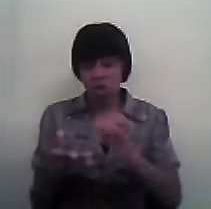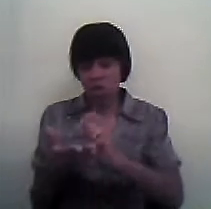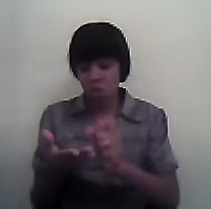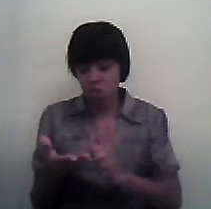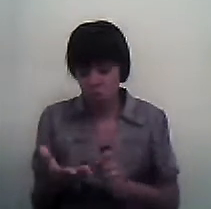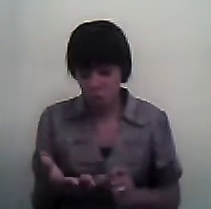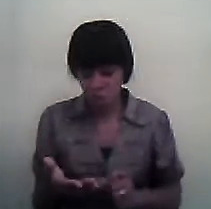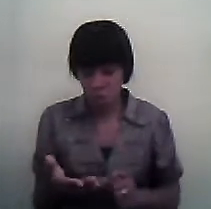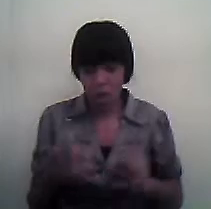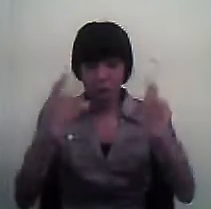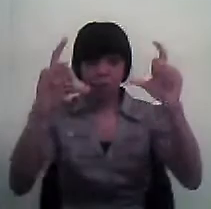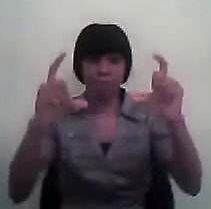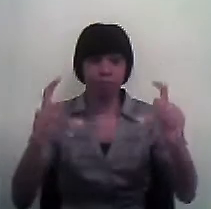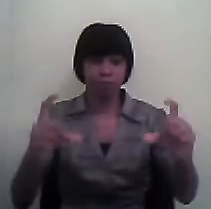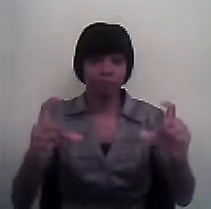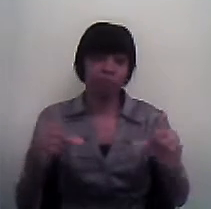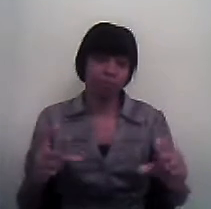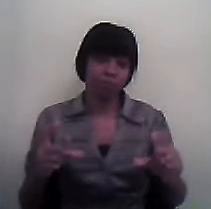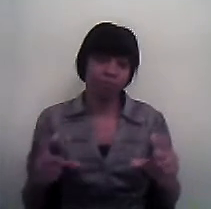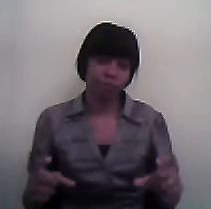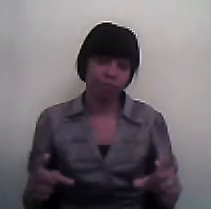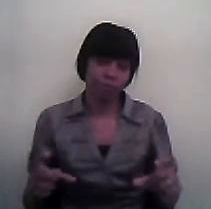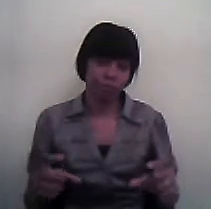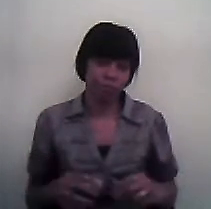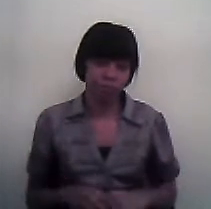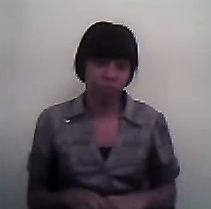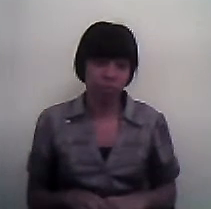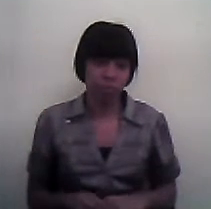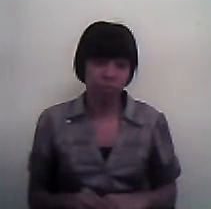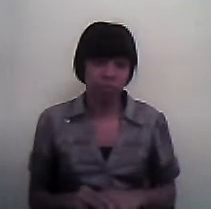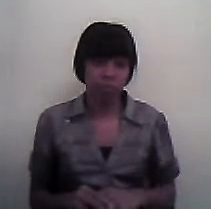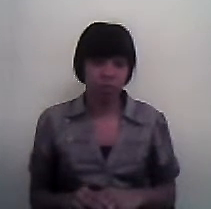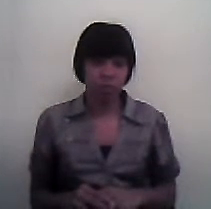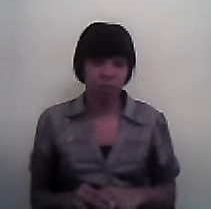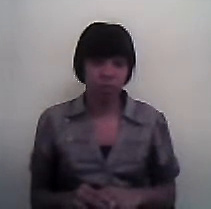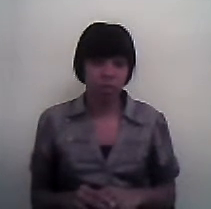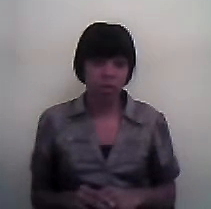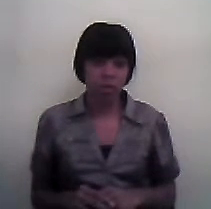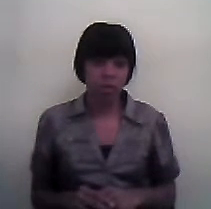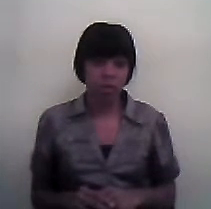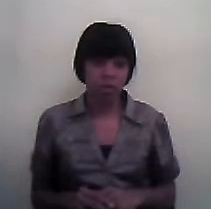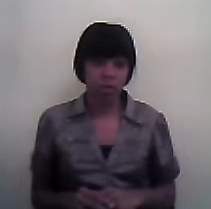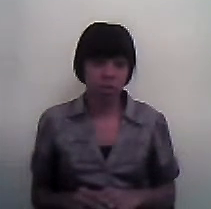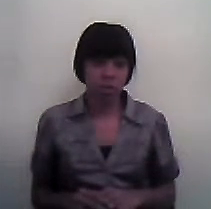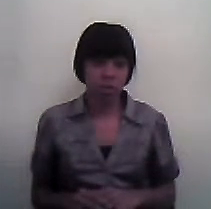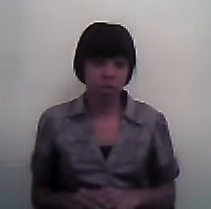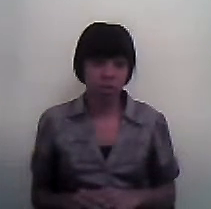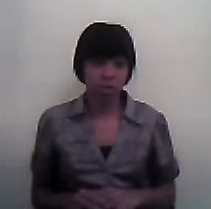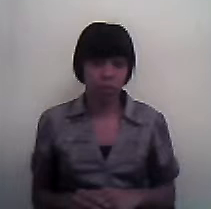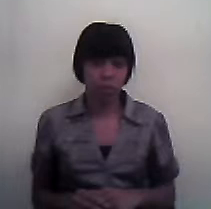sources into one cohesive piece at the end. So it's sort of like writing a little literature review, if you